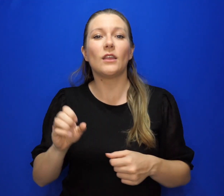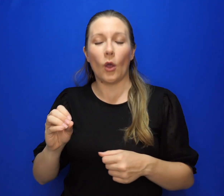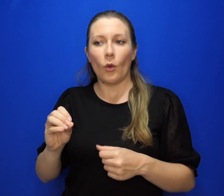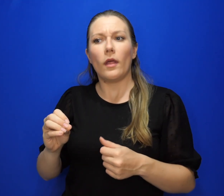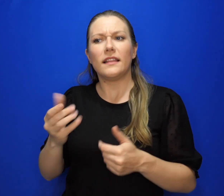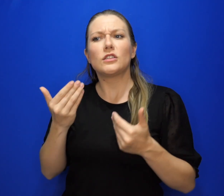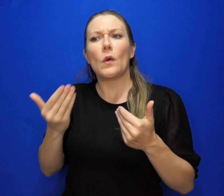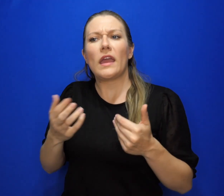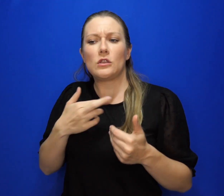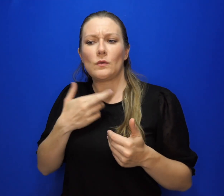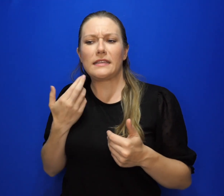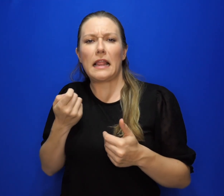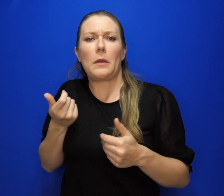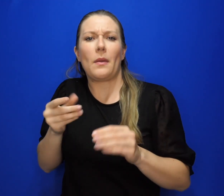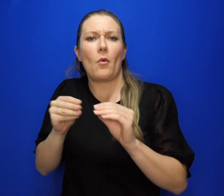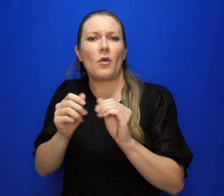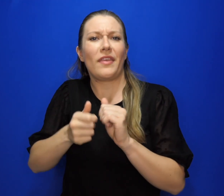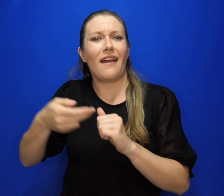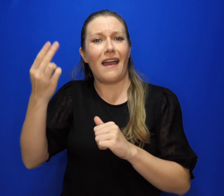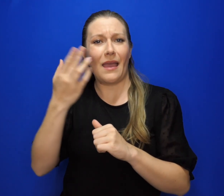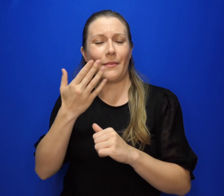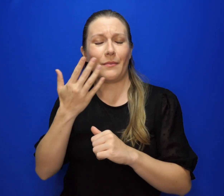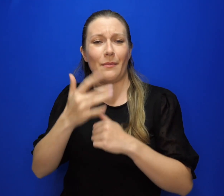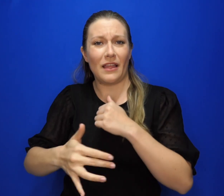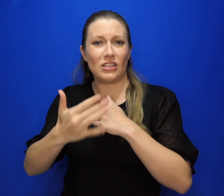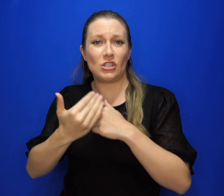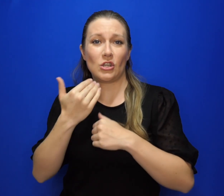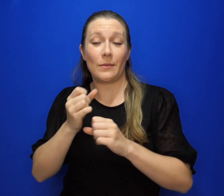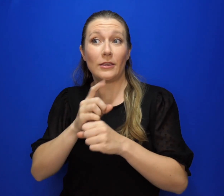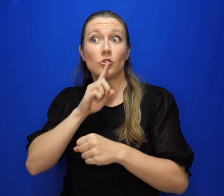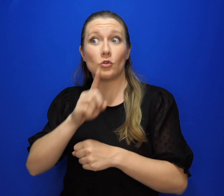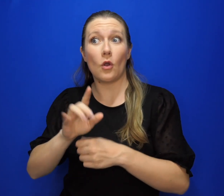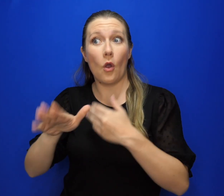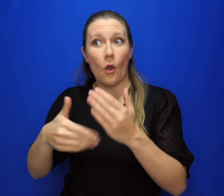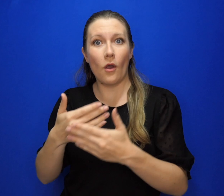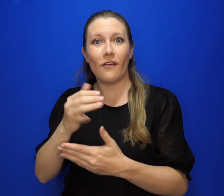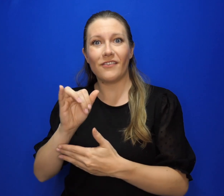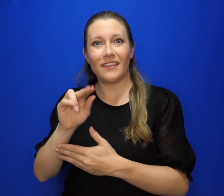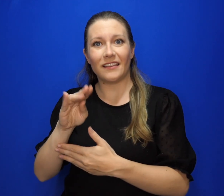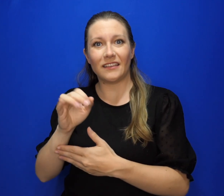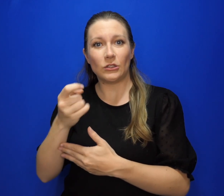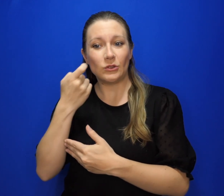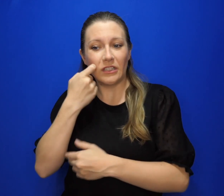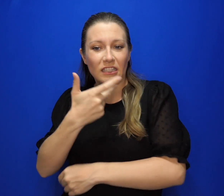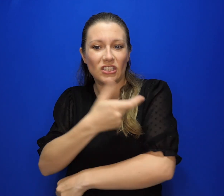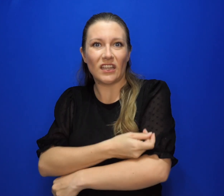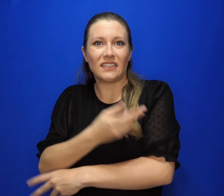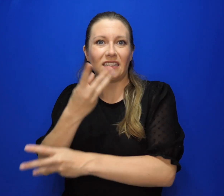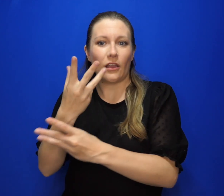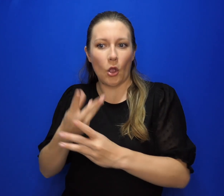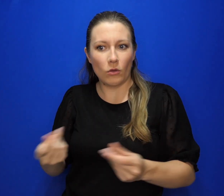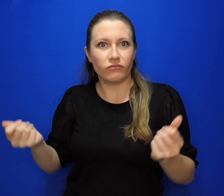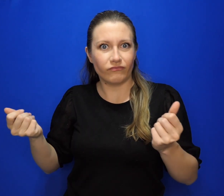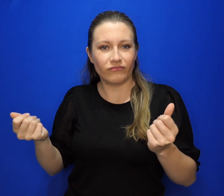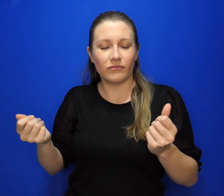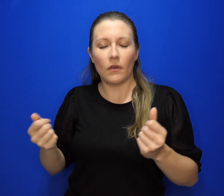a high blood sugar for a few hours until we're sure that insulin's gone. Right. I do see people at times, they run to